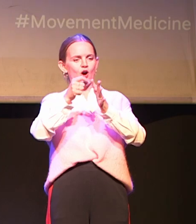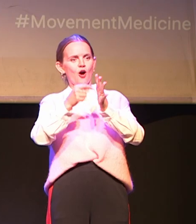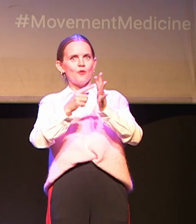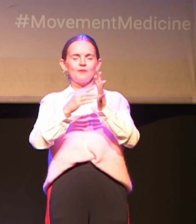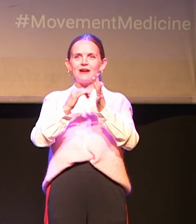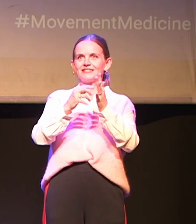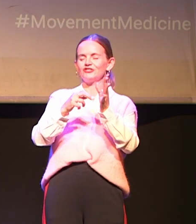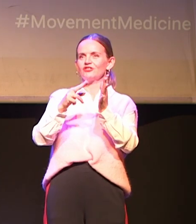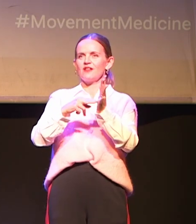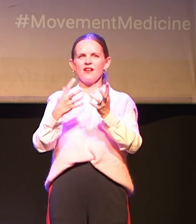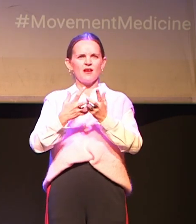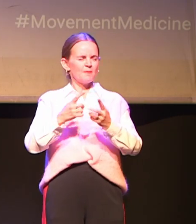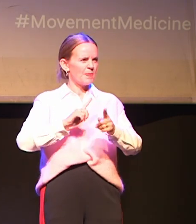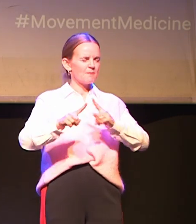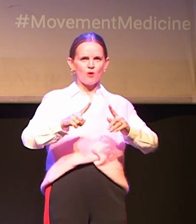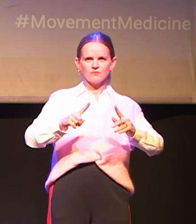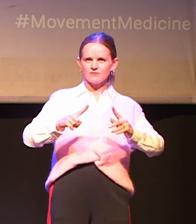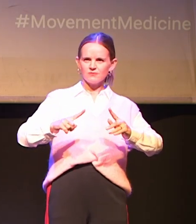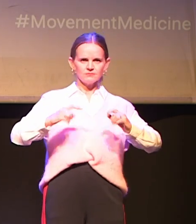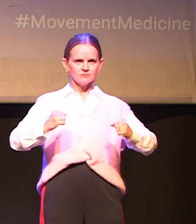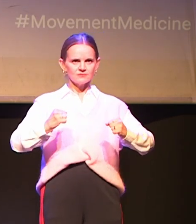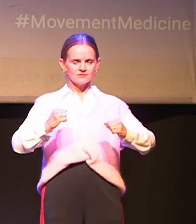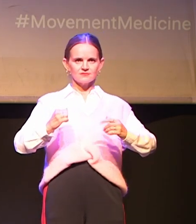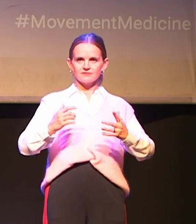calculate how I could be the most optimal human being.